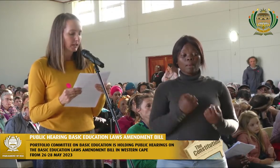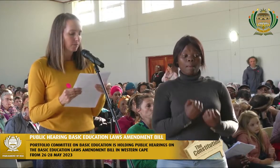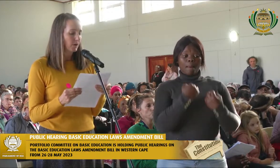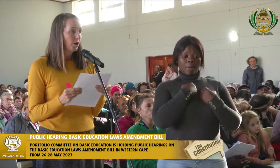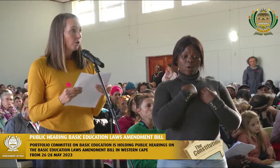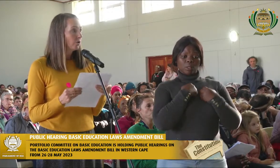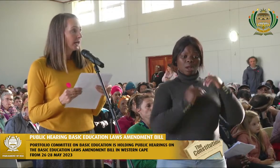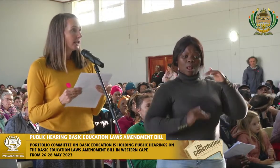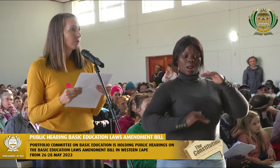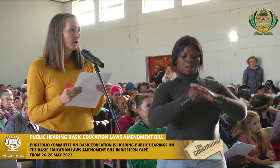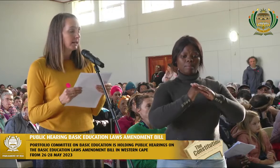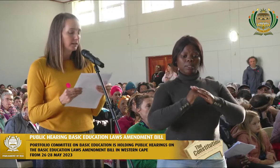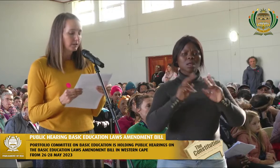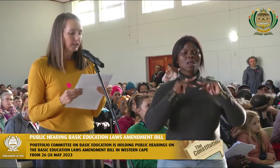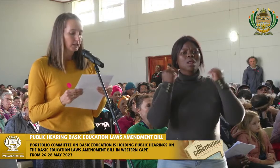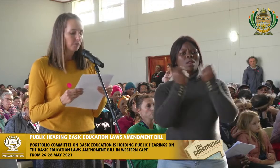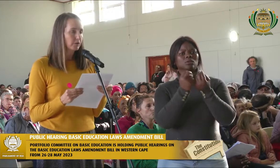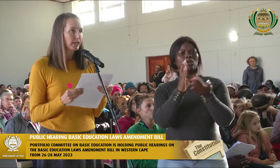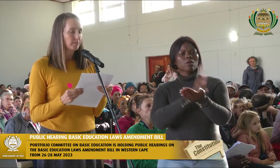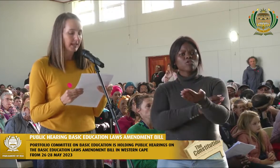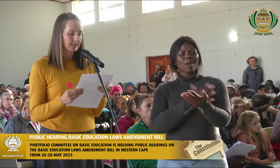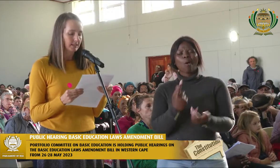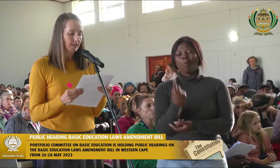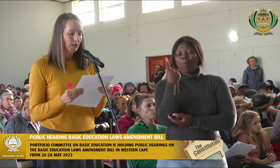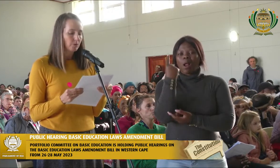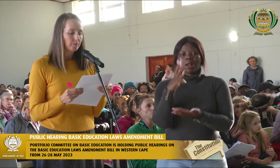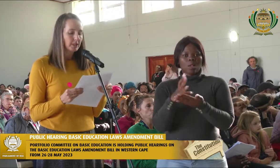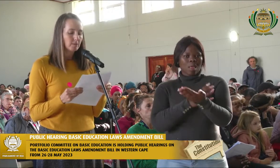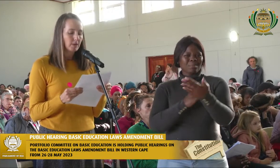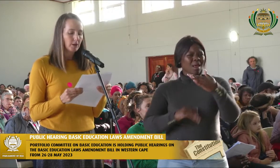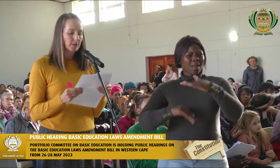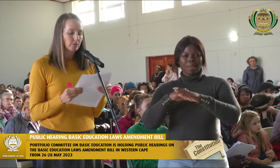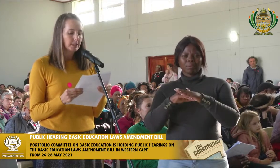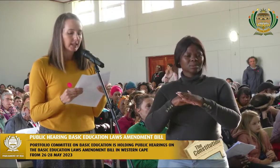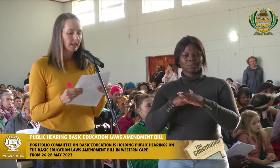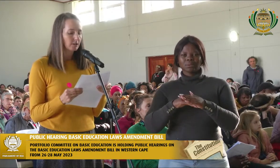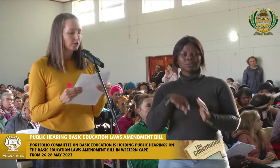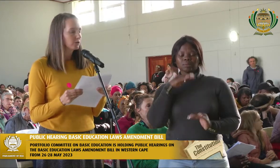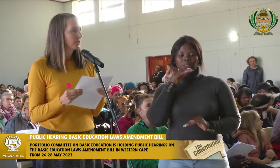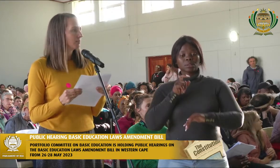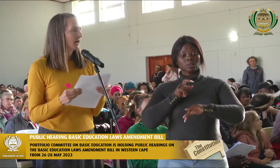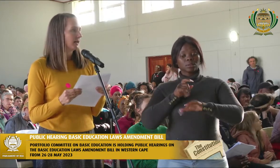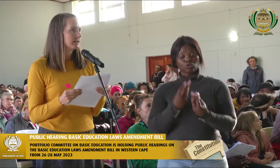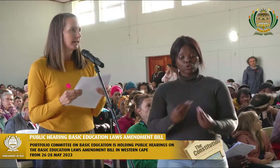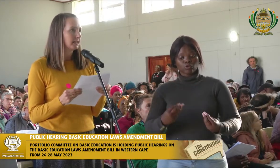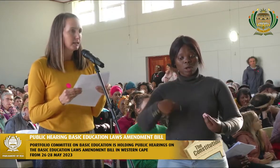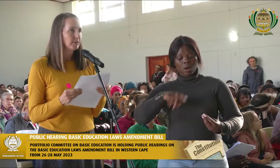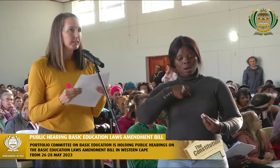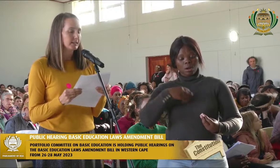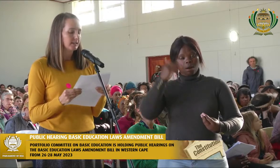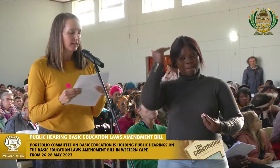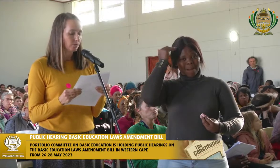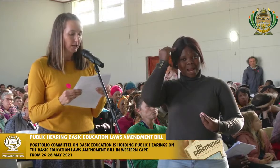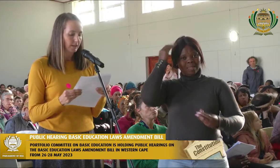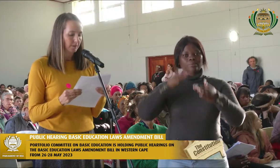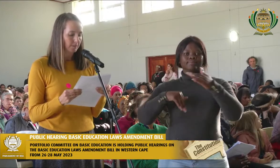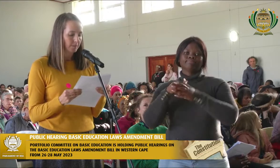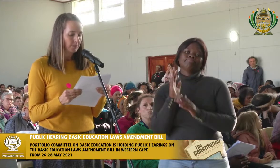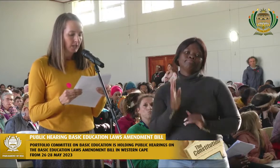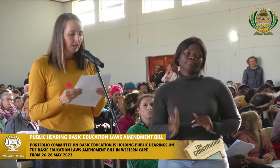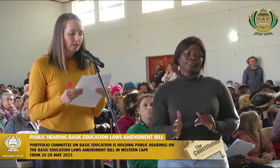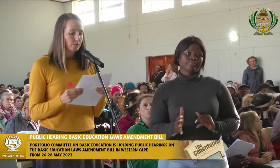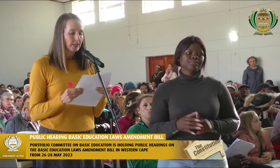national curriculum, or any one curriculum for that matter, would be the moment we take our children's minds and limit it as